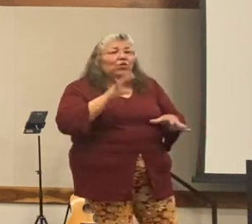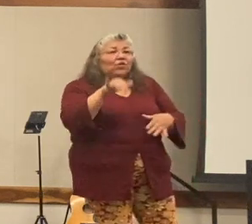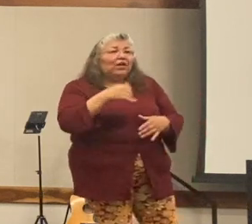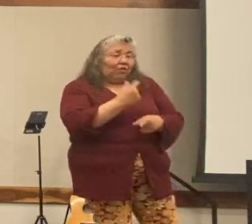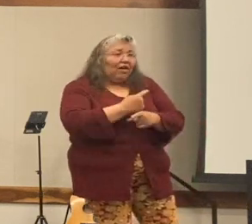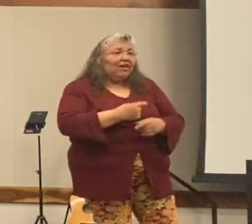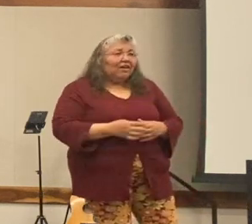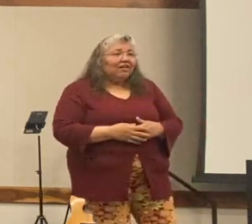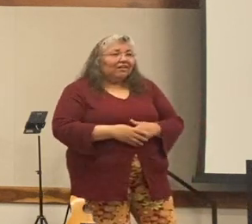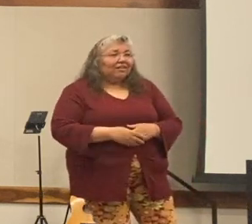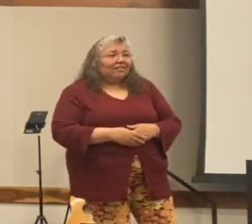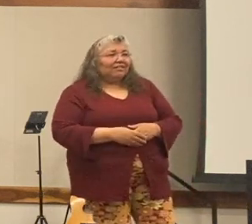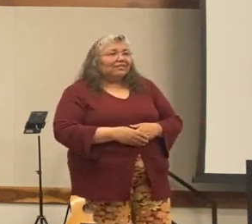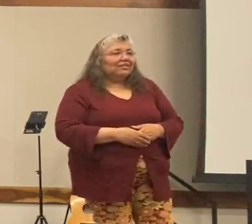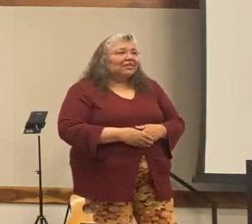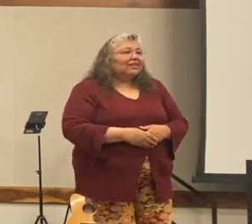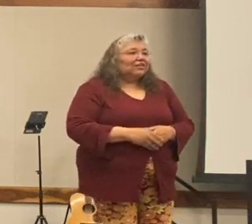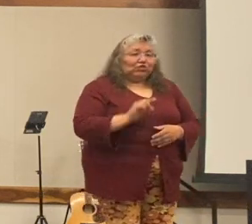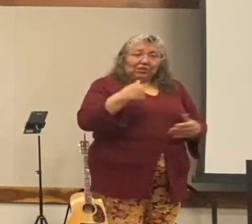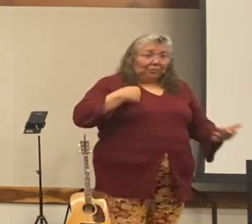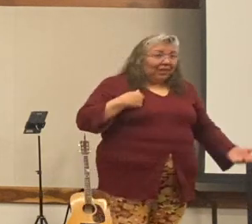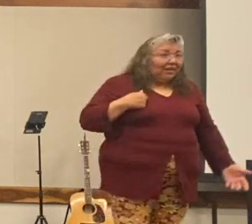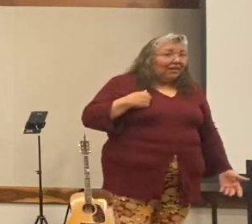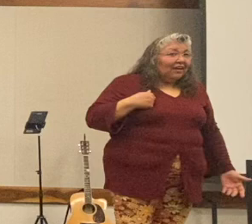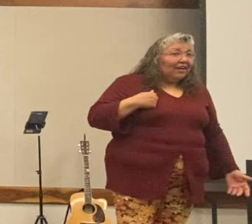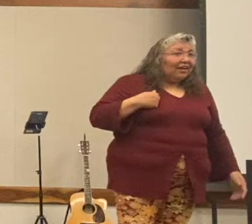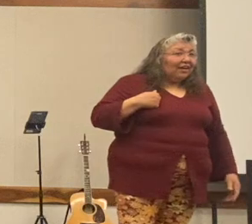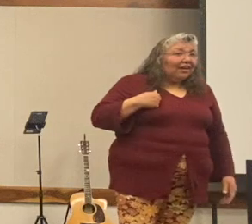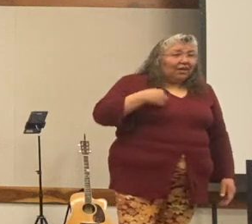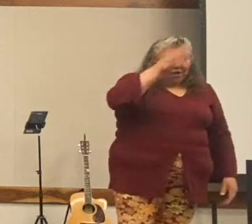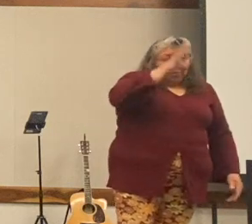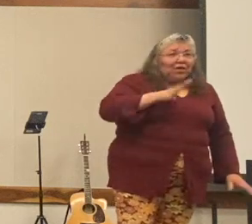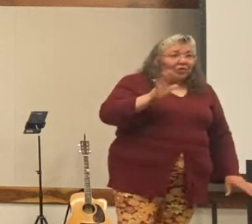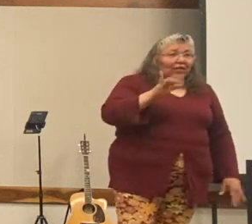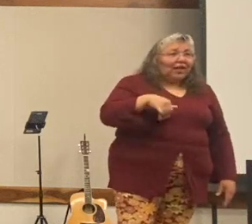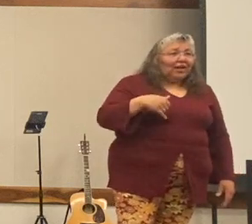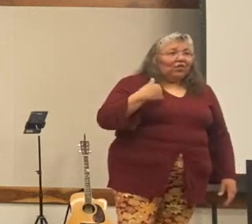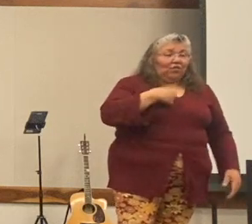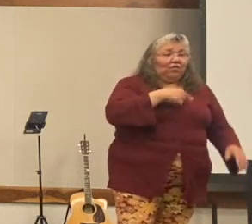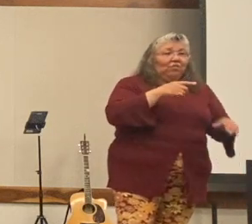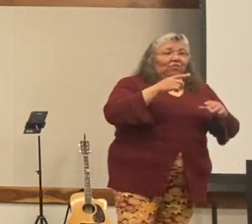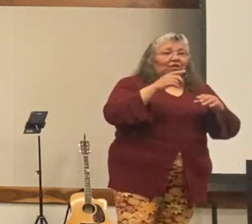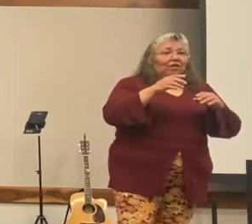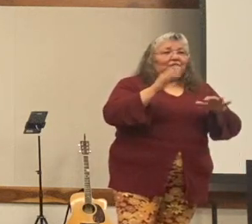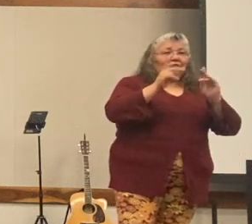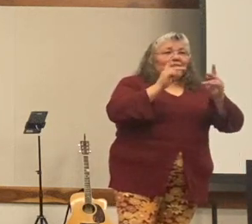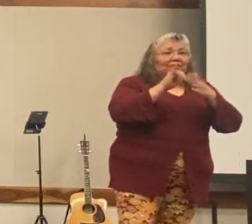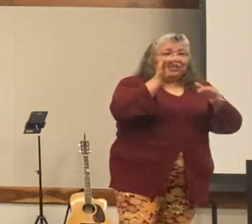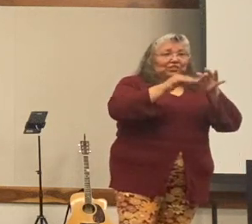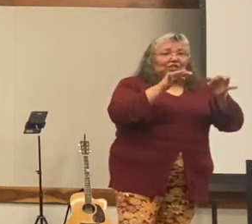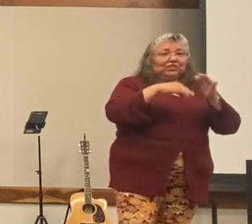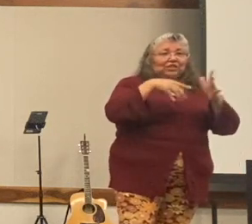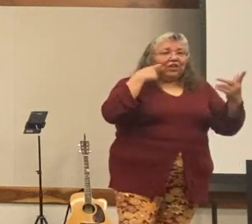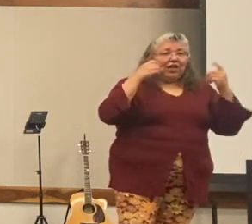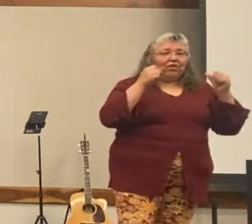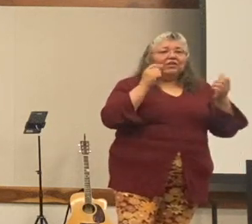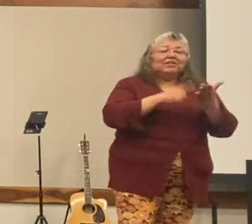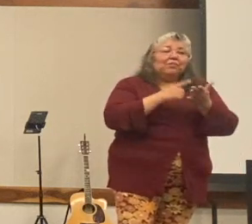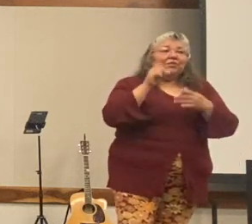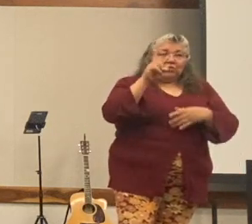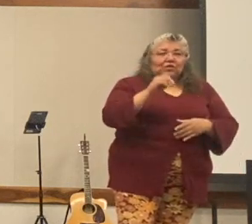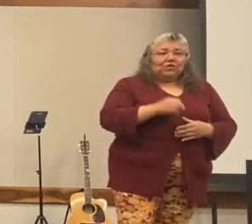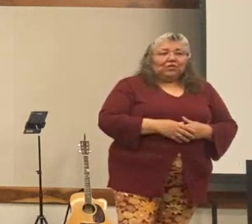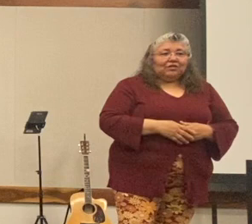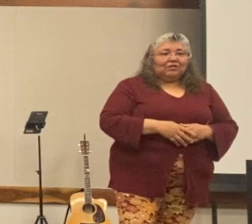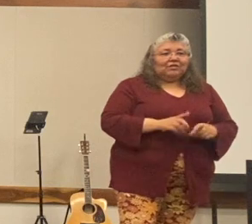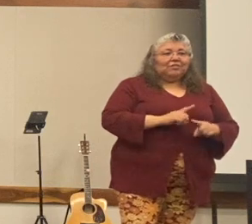we? Just me? We do that. Aren't we people who judge out loud? Sometimes we do, right?